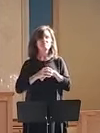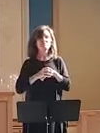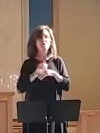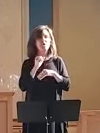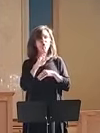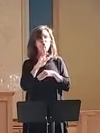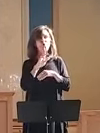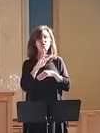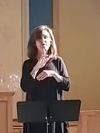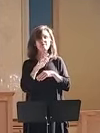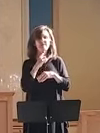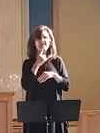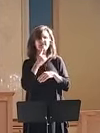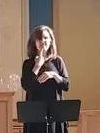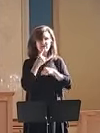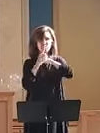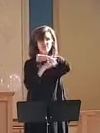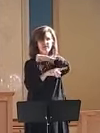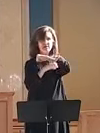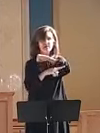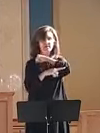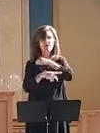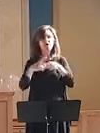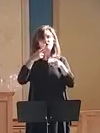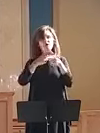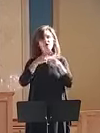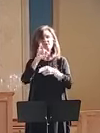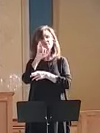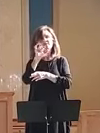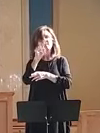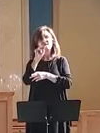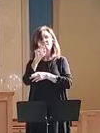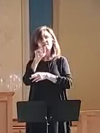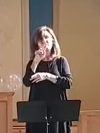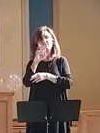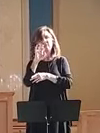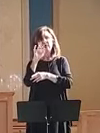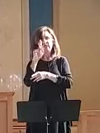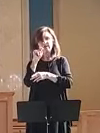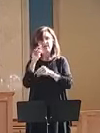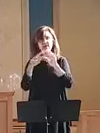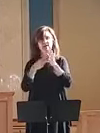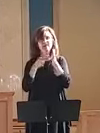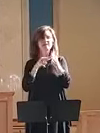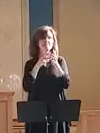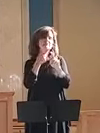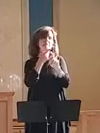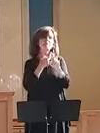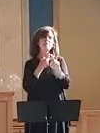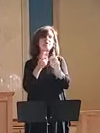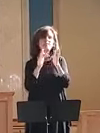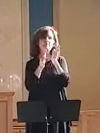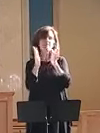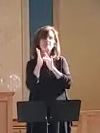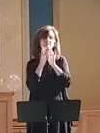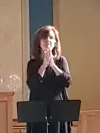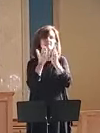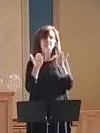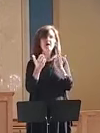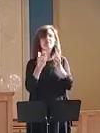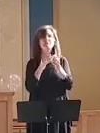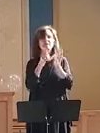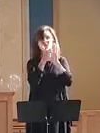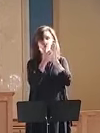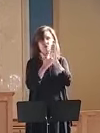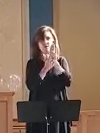or under even a severe penalty, it's called interdict, it's a canonical penalty, it is taking a step